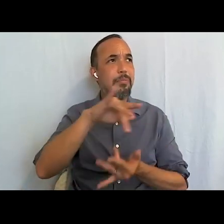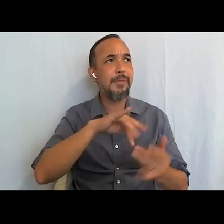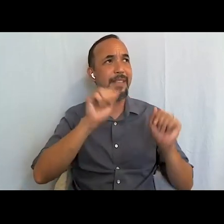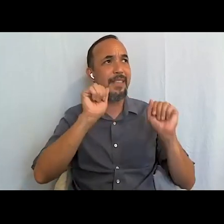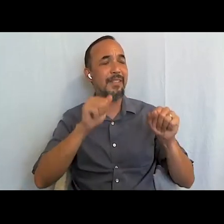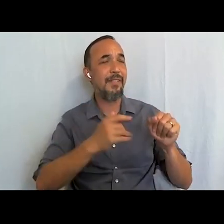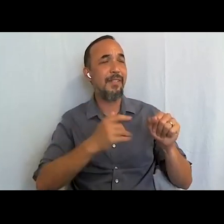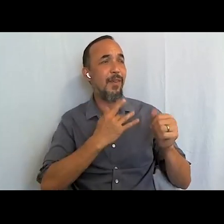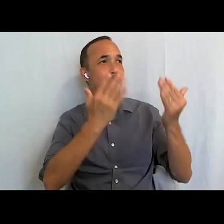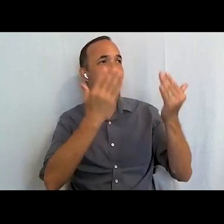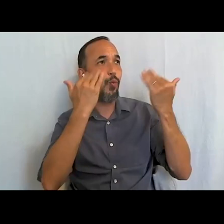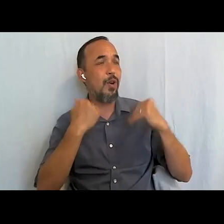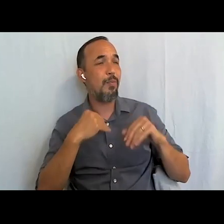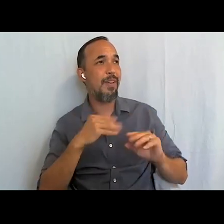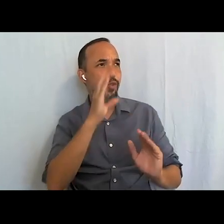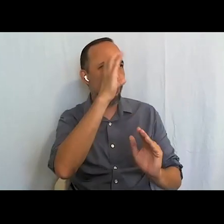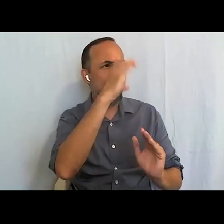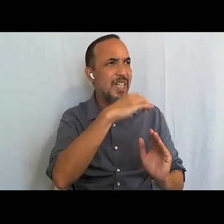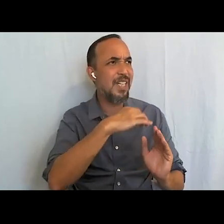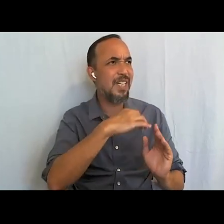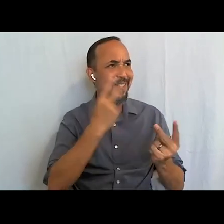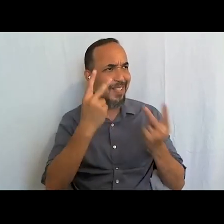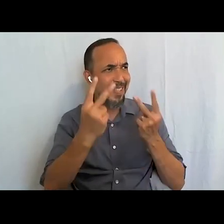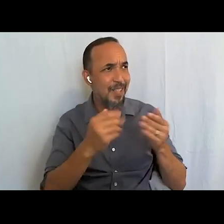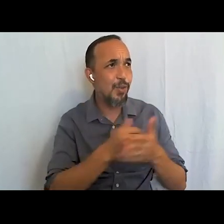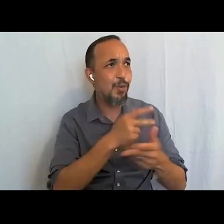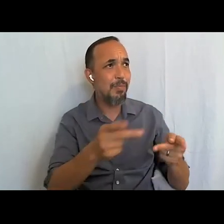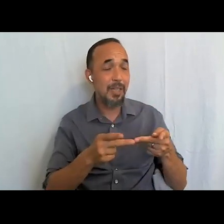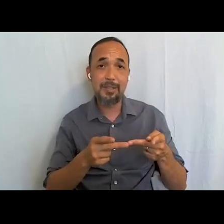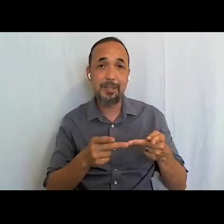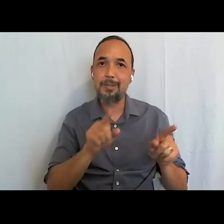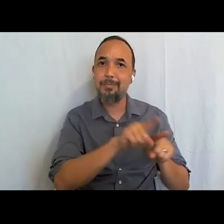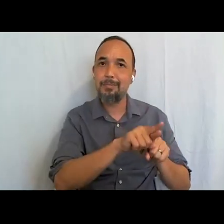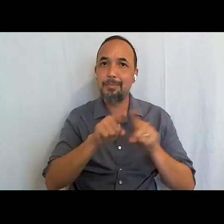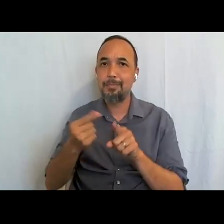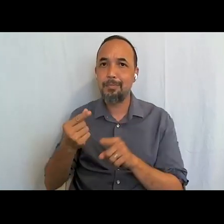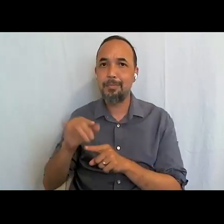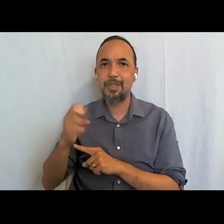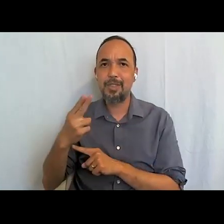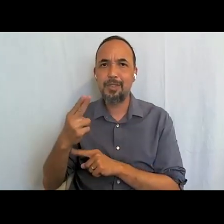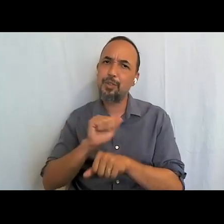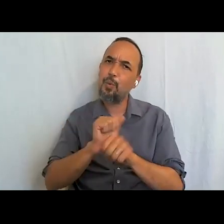and you're exploring new places, just like GISH, you know, work together in the trenches.